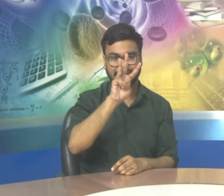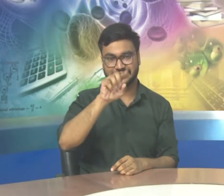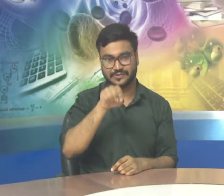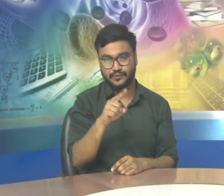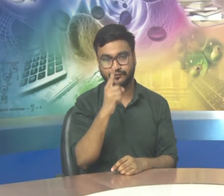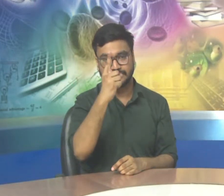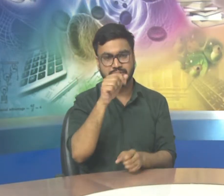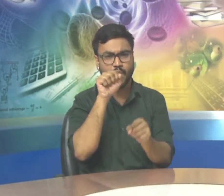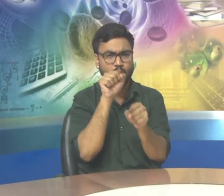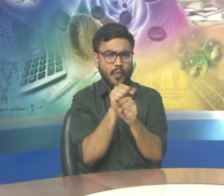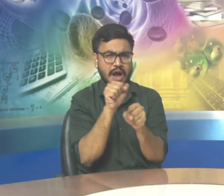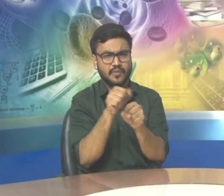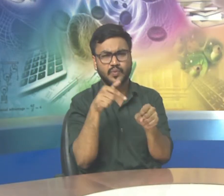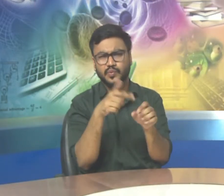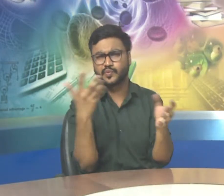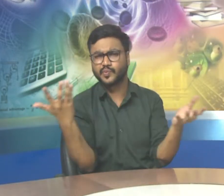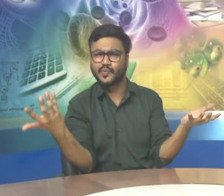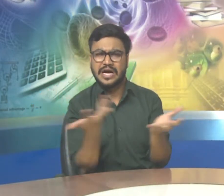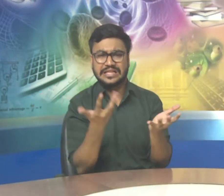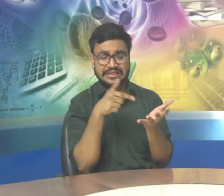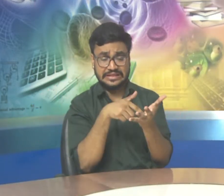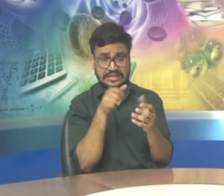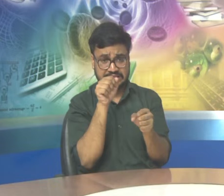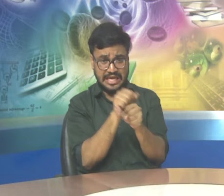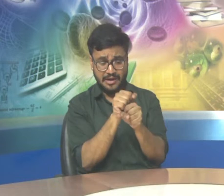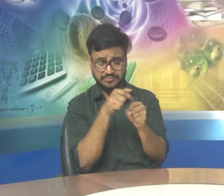Now the topic is 13.1